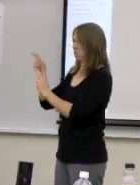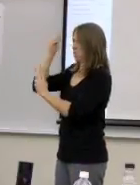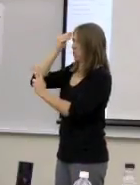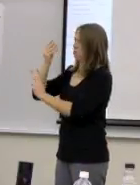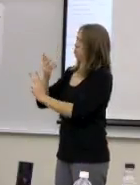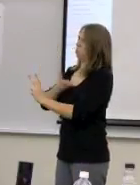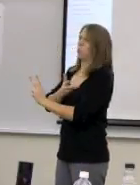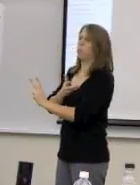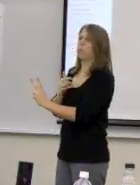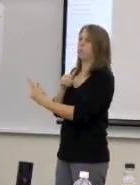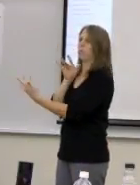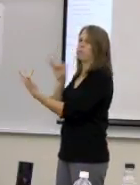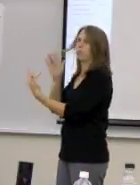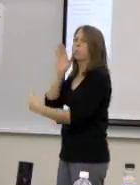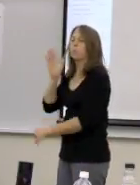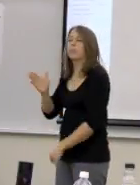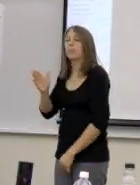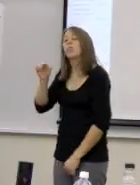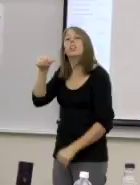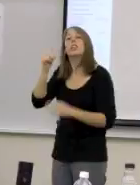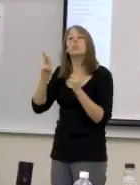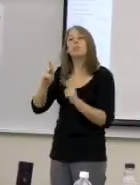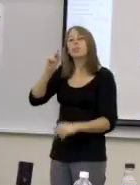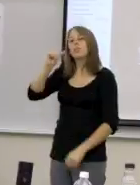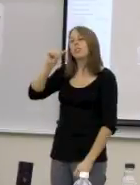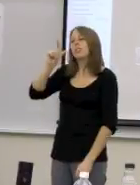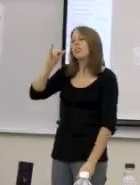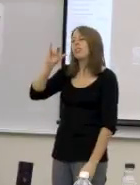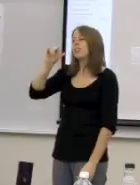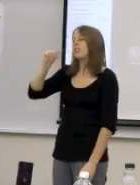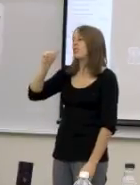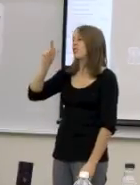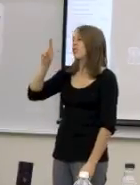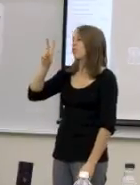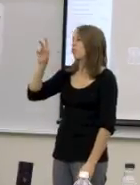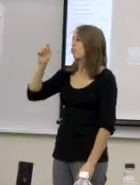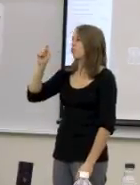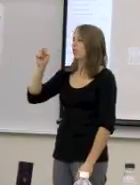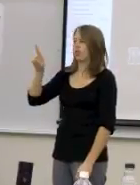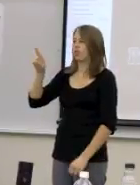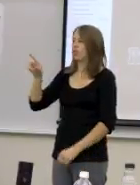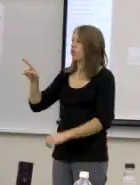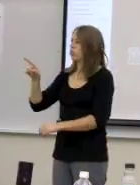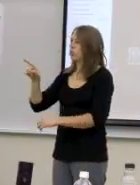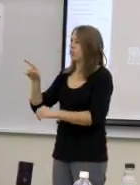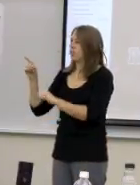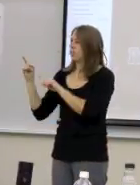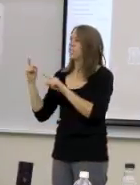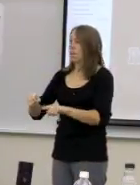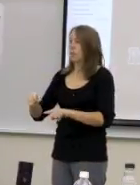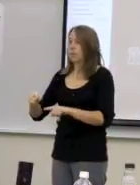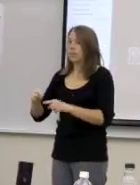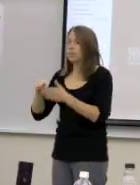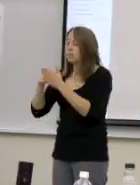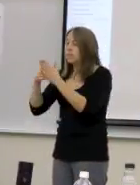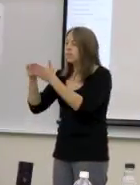information. We also have Alicia Rucker committed. When I say committed coming, I mean contract already done. So trust me when I say